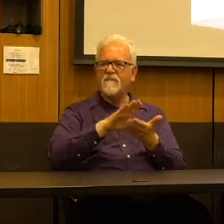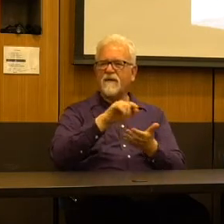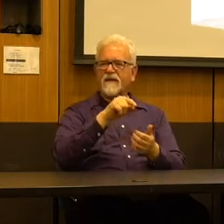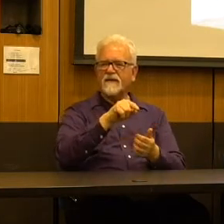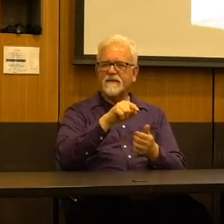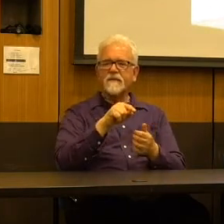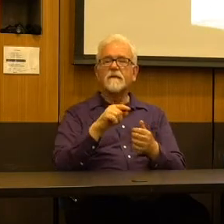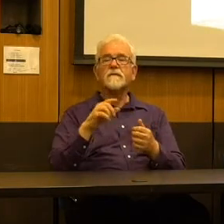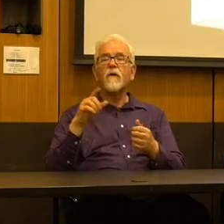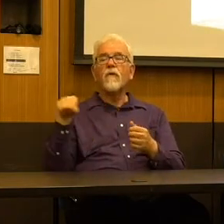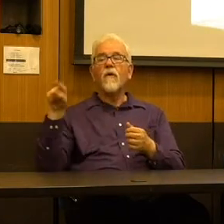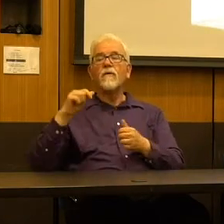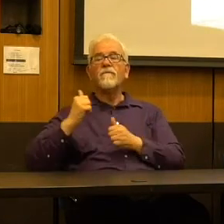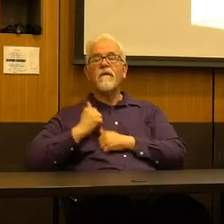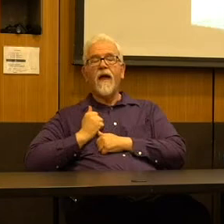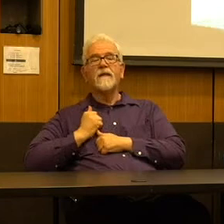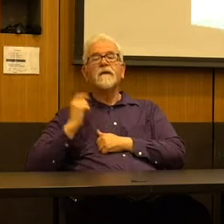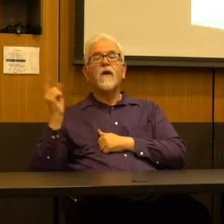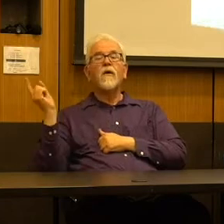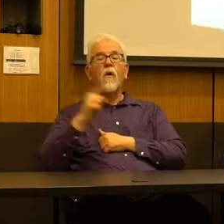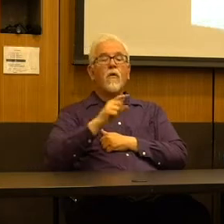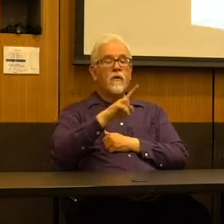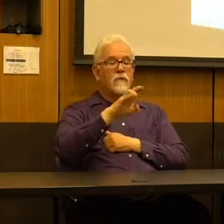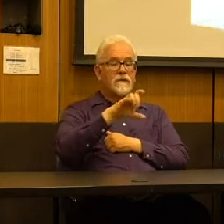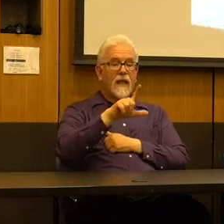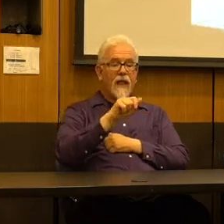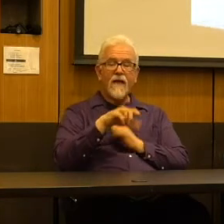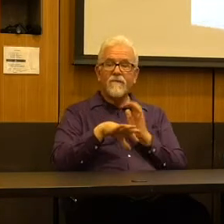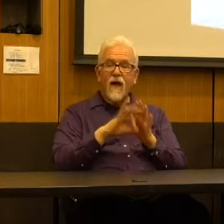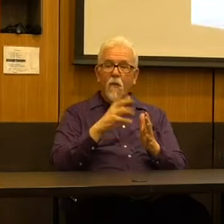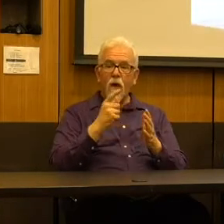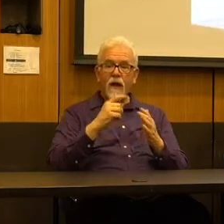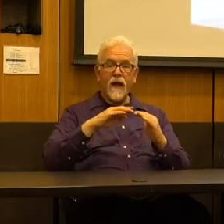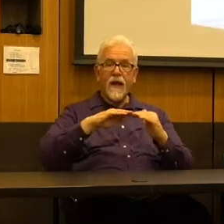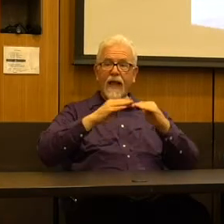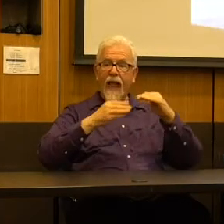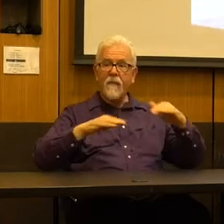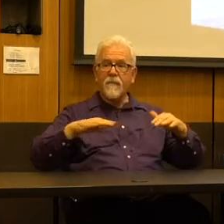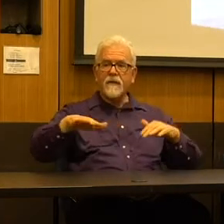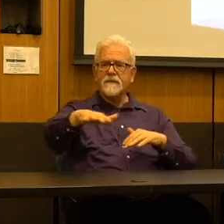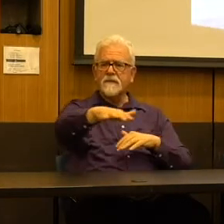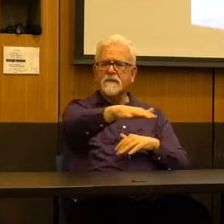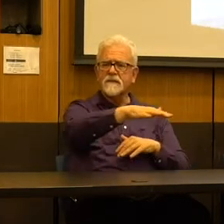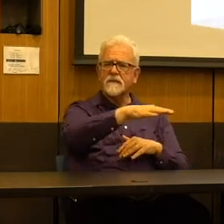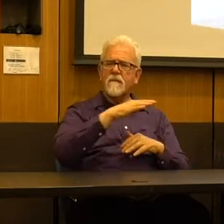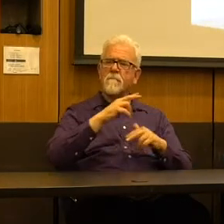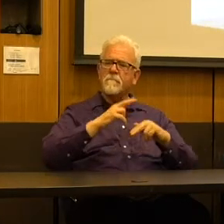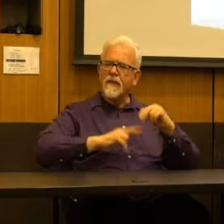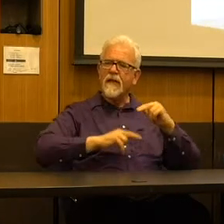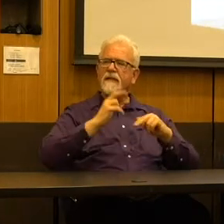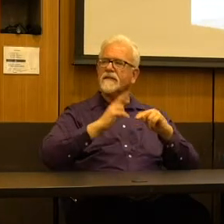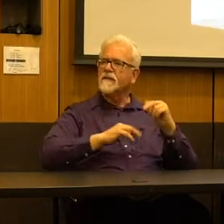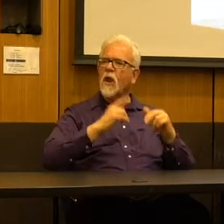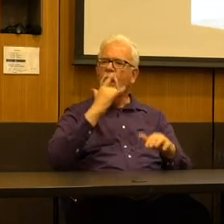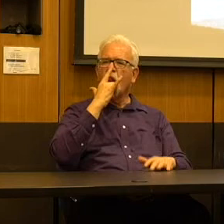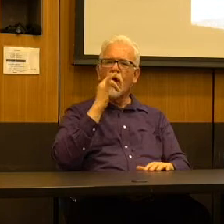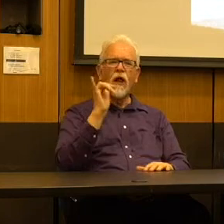these returning veterans go to UCLA. What they discover, of course, is this campus, which was really built to look